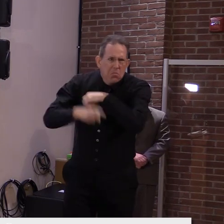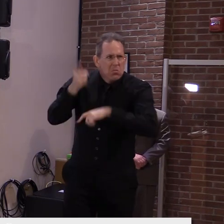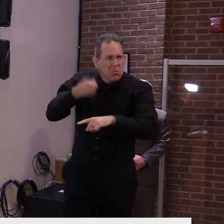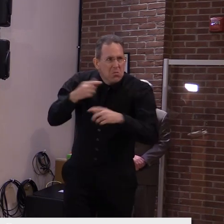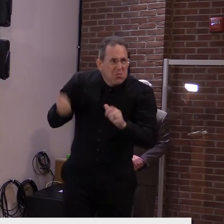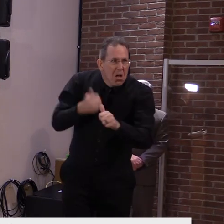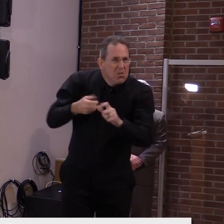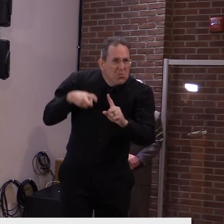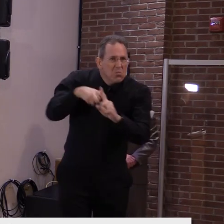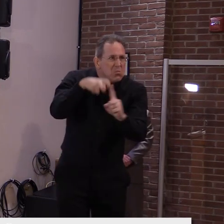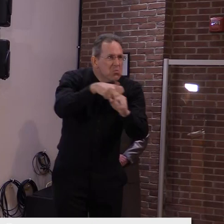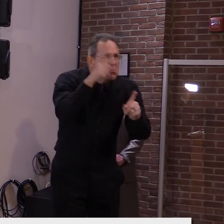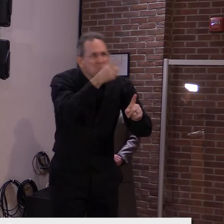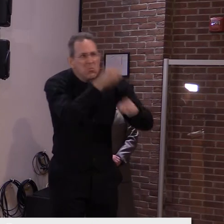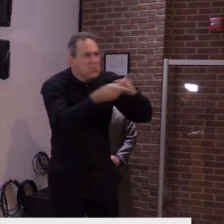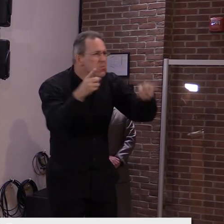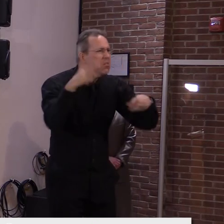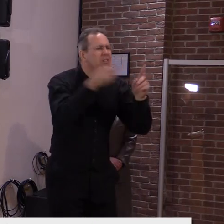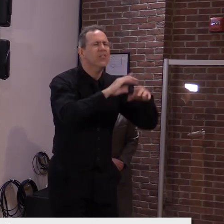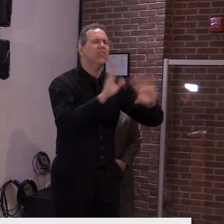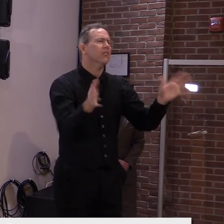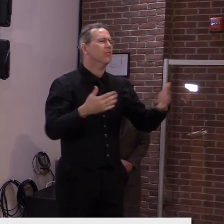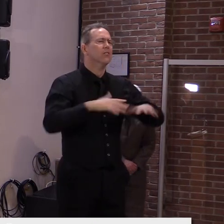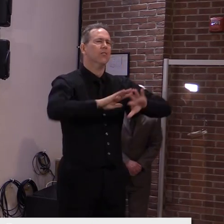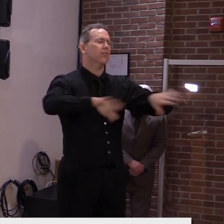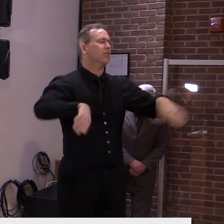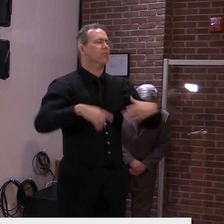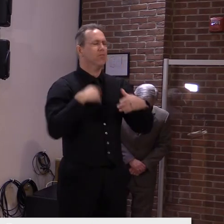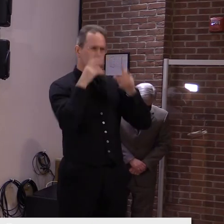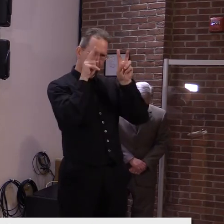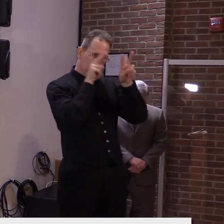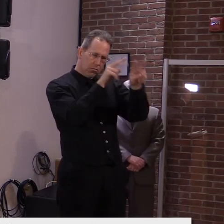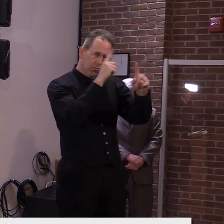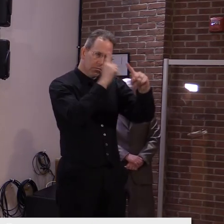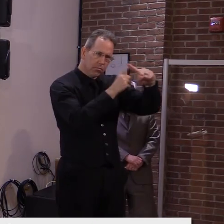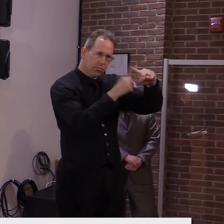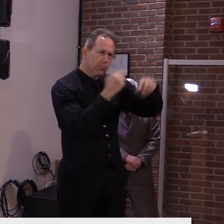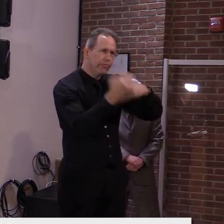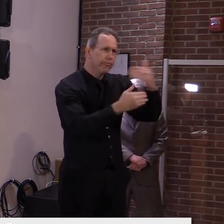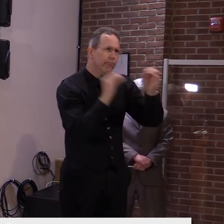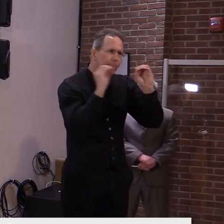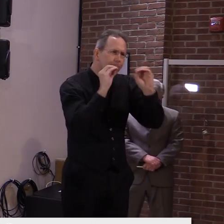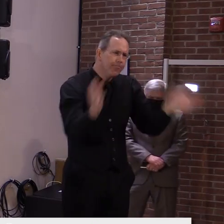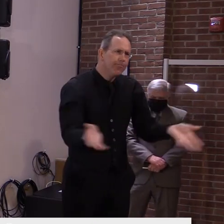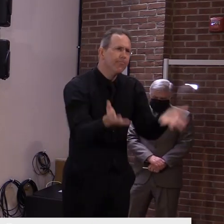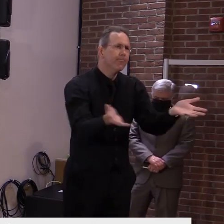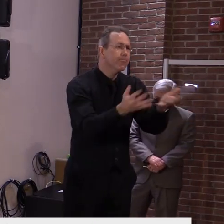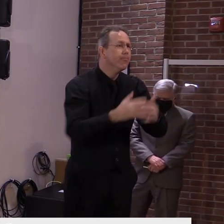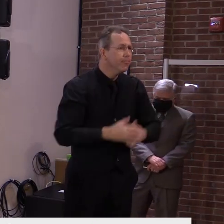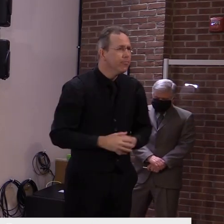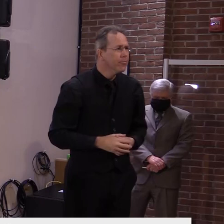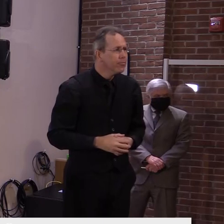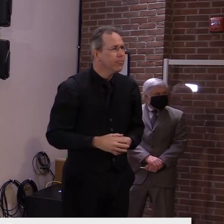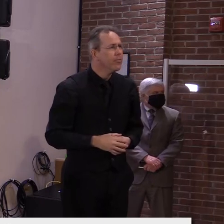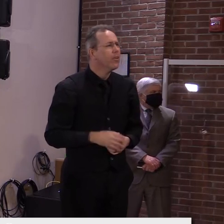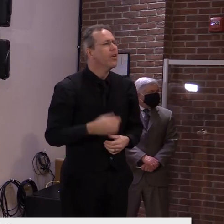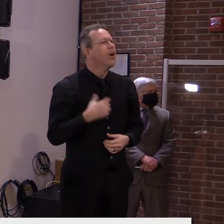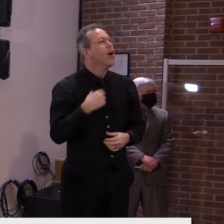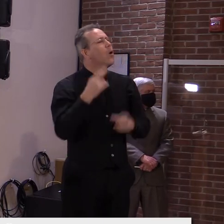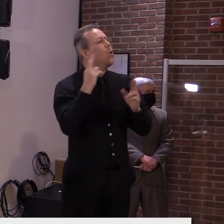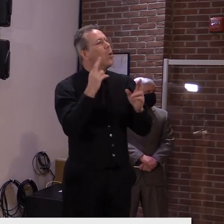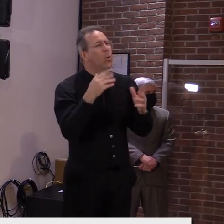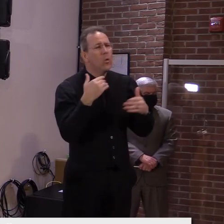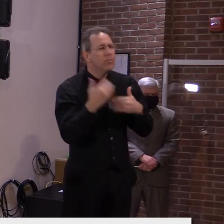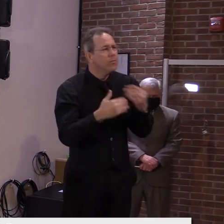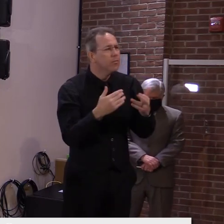and get to everyone, and then we'll be back to normal. So I'm very hopeful that we'll be able to progress. I'm